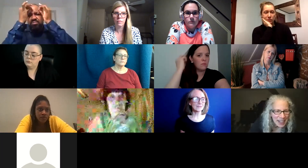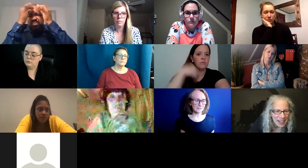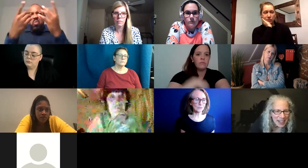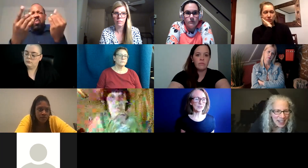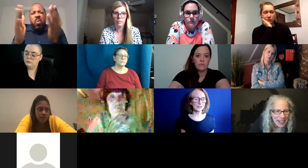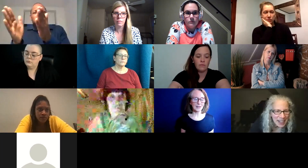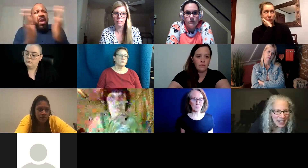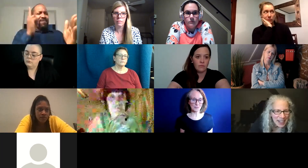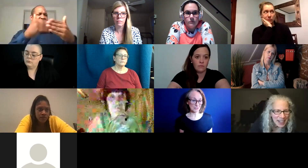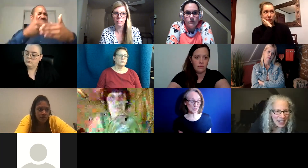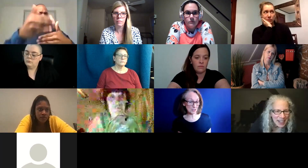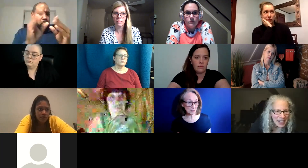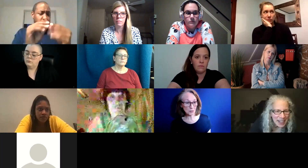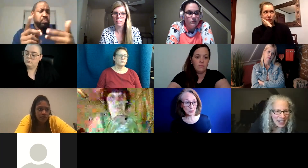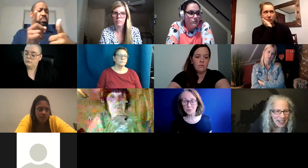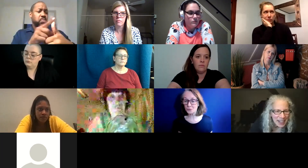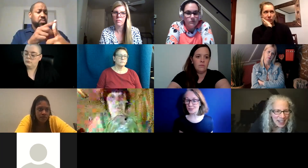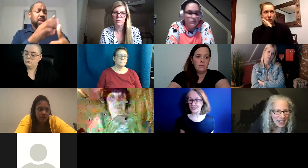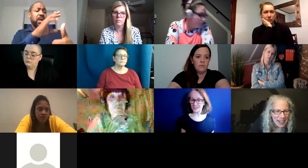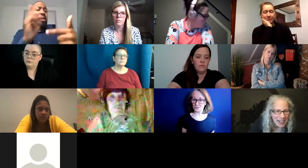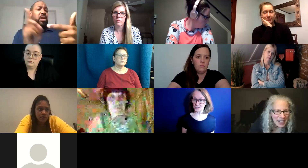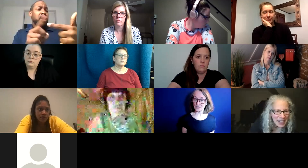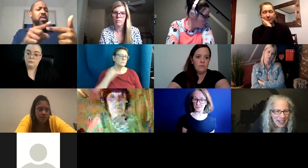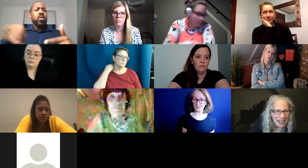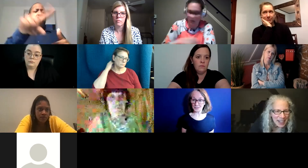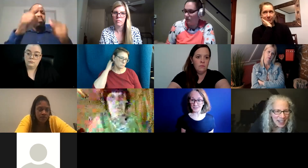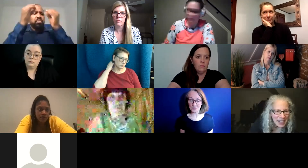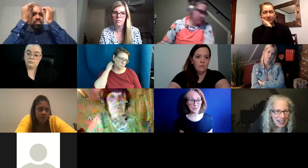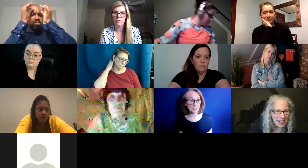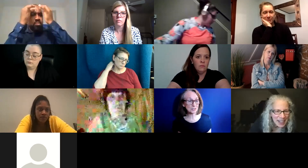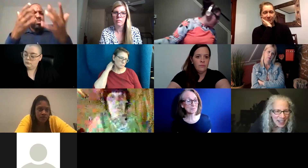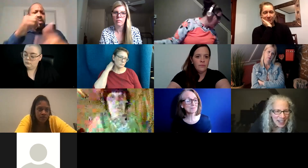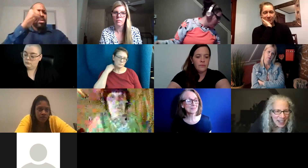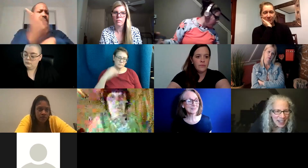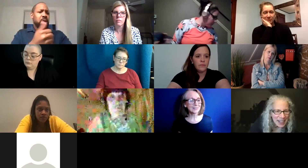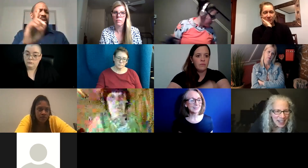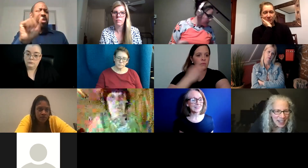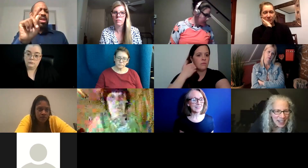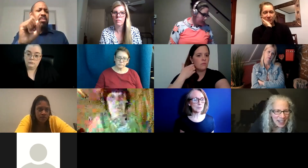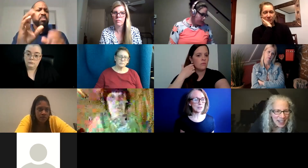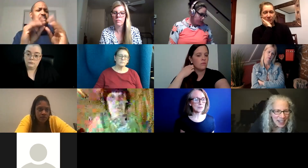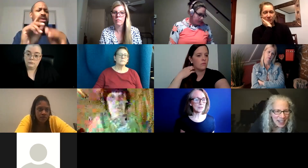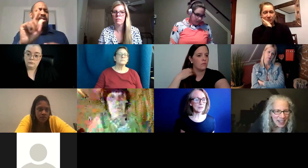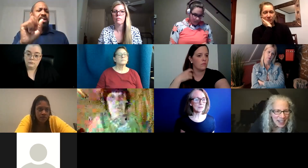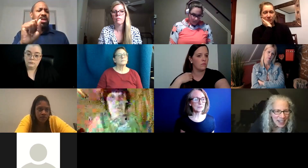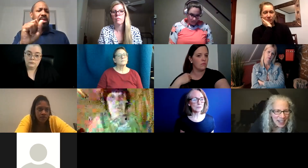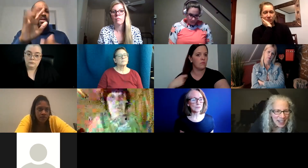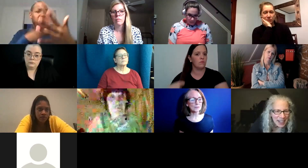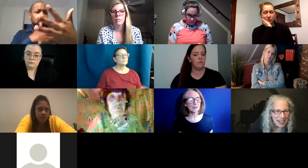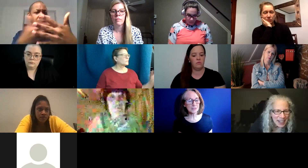We can have Tina take a few notes. We can have Rain lead this conversation. Think about a date for